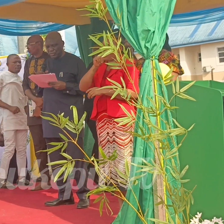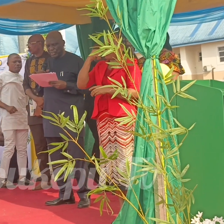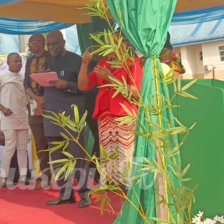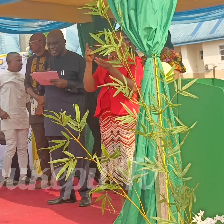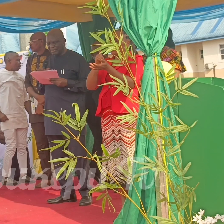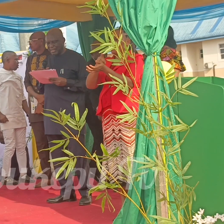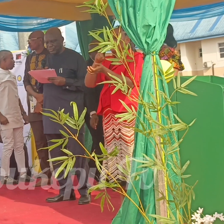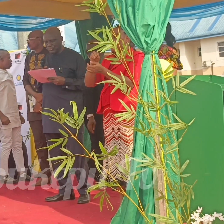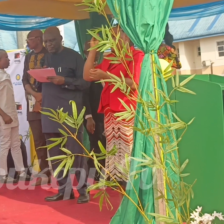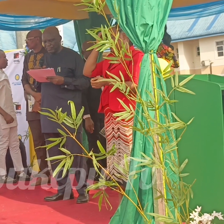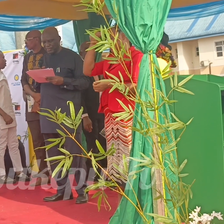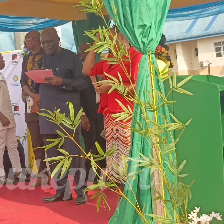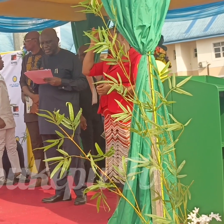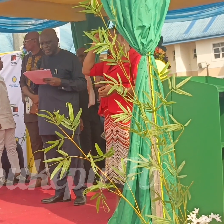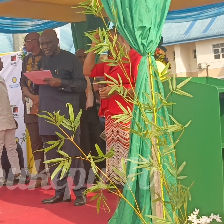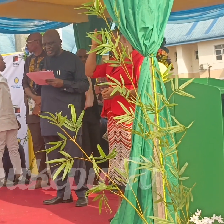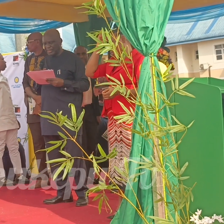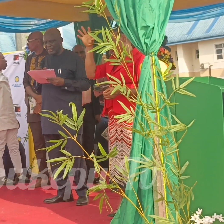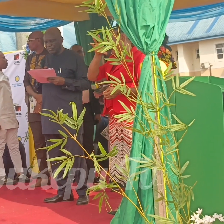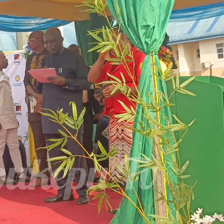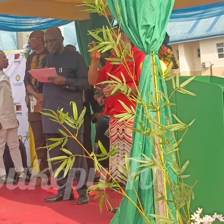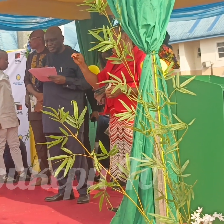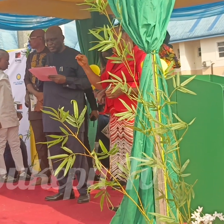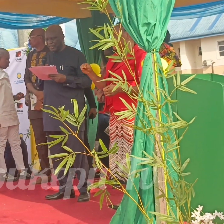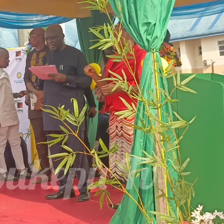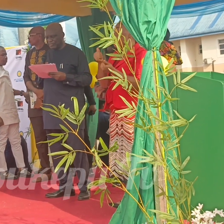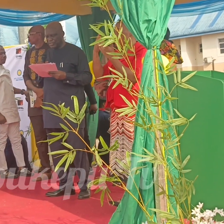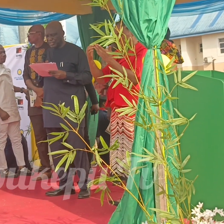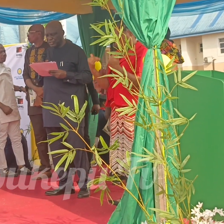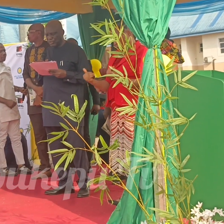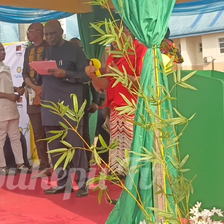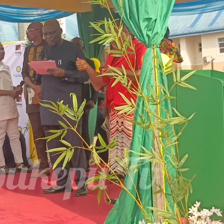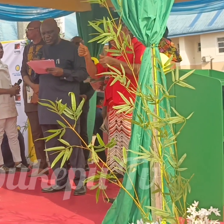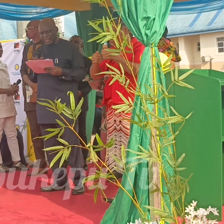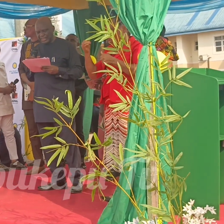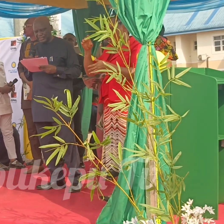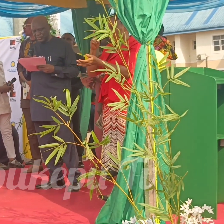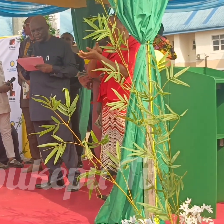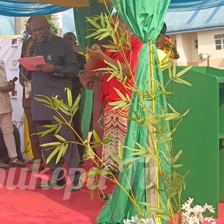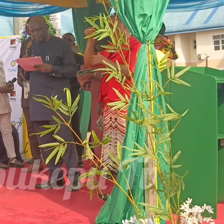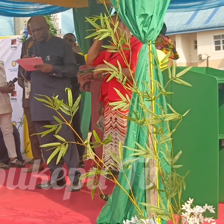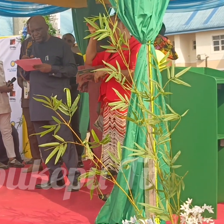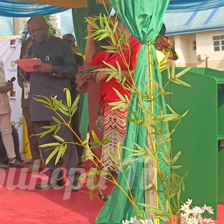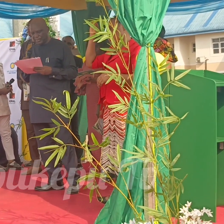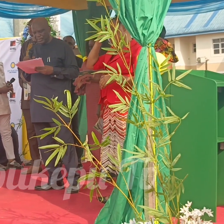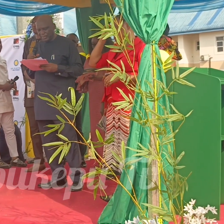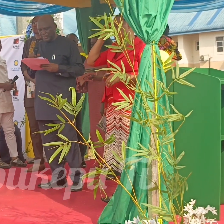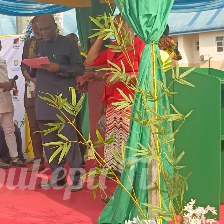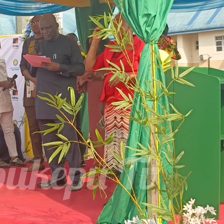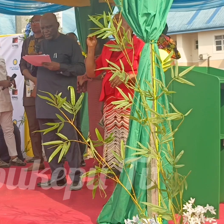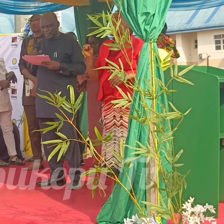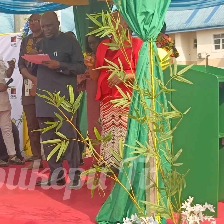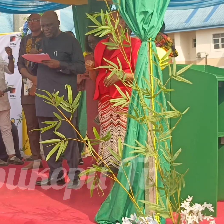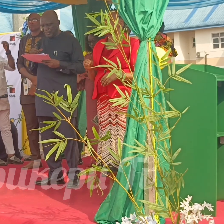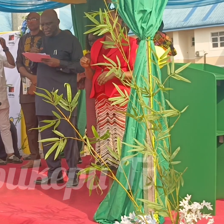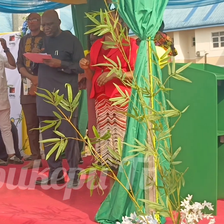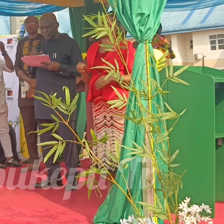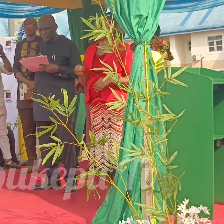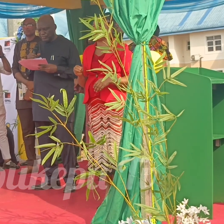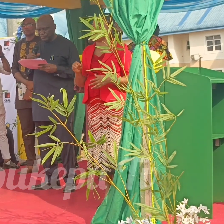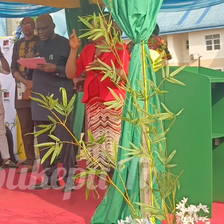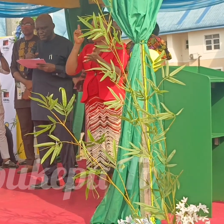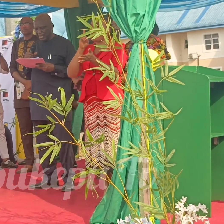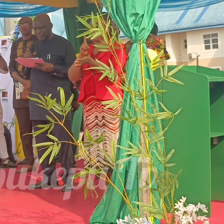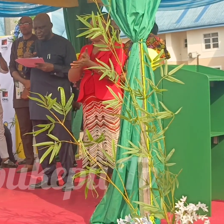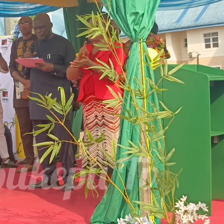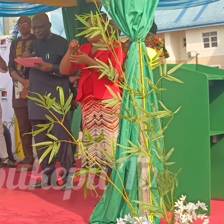Dr. Okezia Ikpeazu, and of course the current administration of Dr. Alex Uchi. Well,